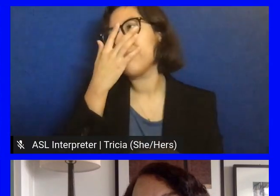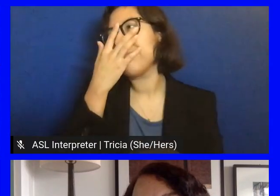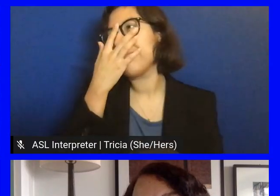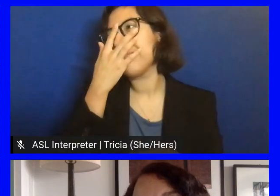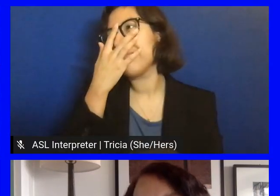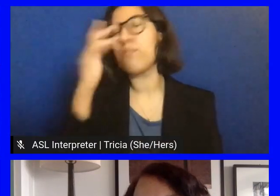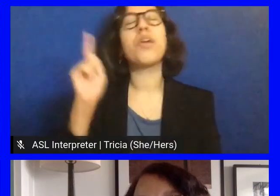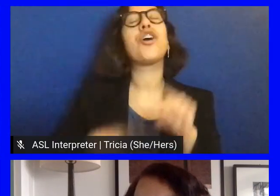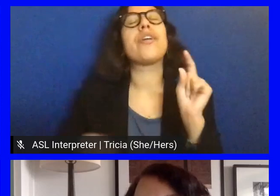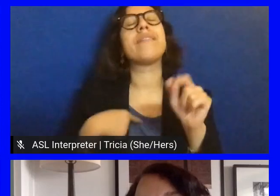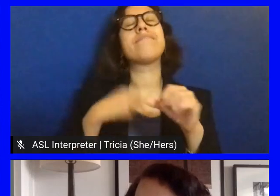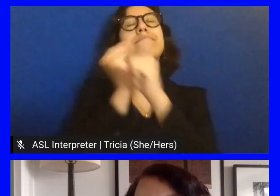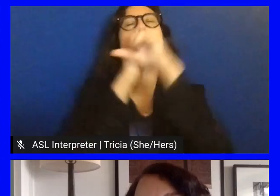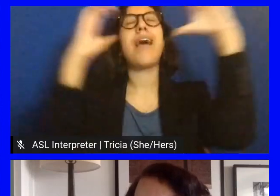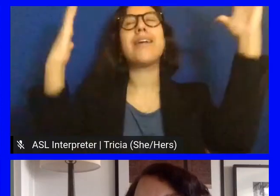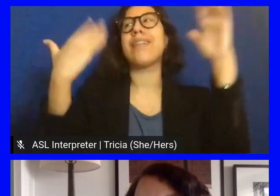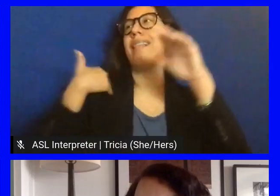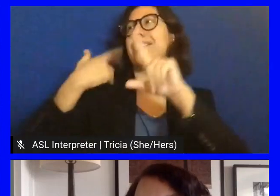unimaginable in a certain way,